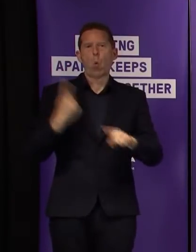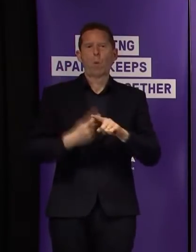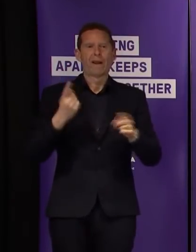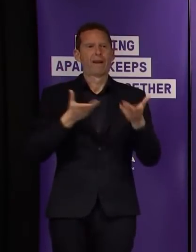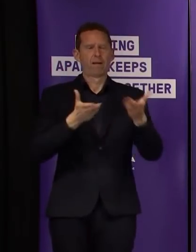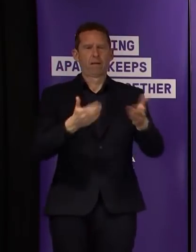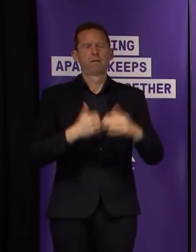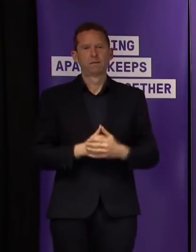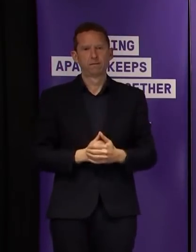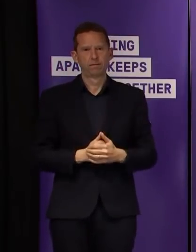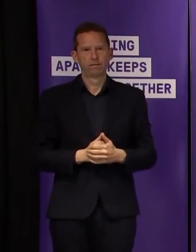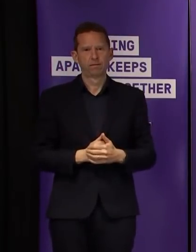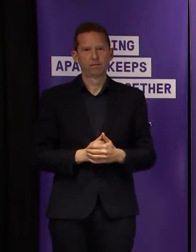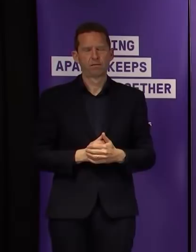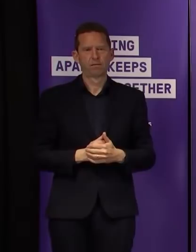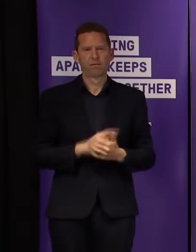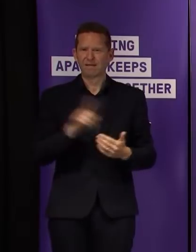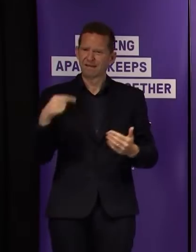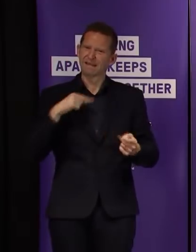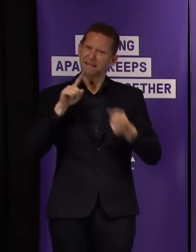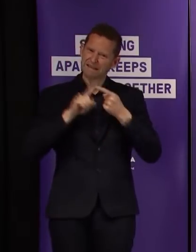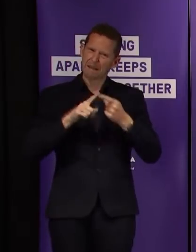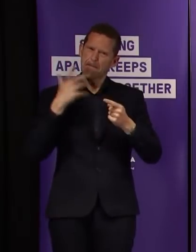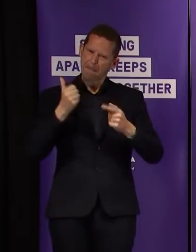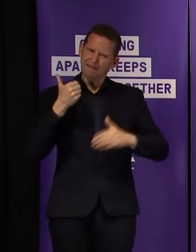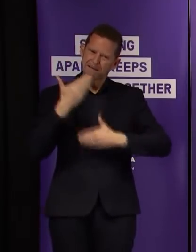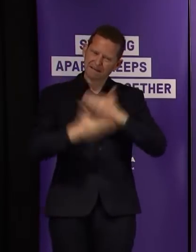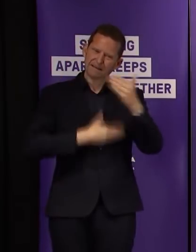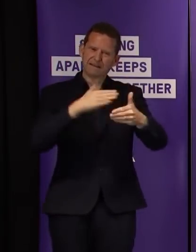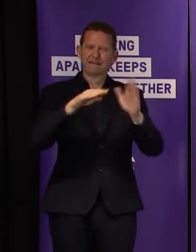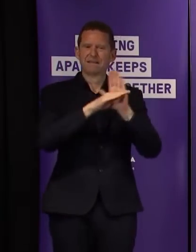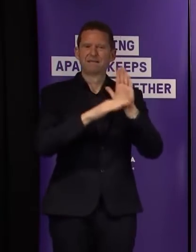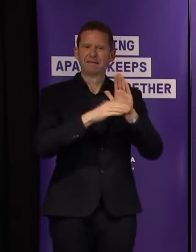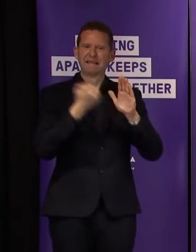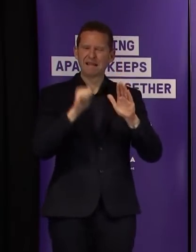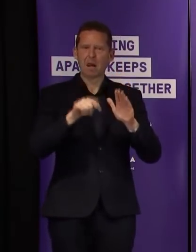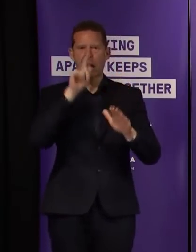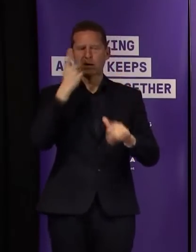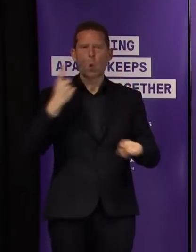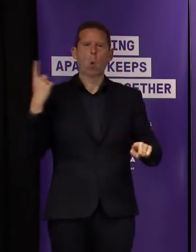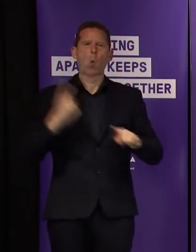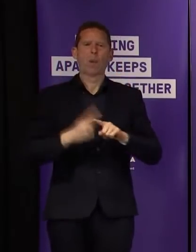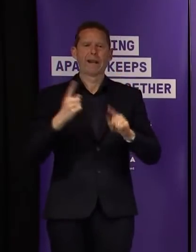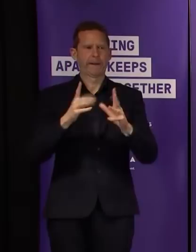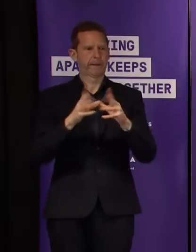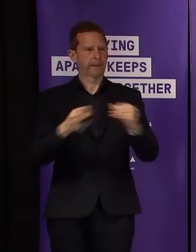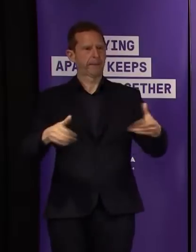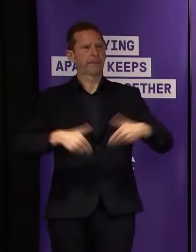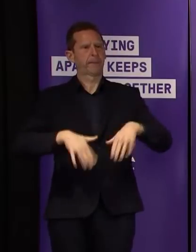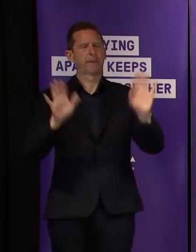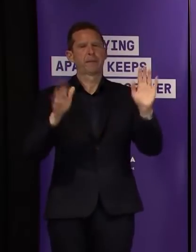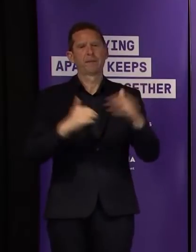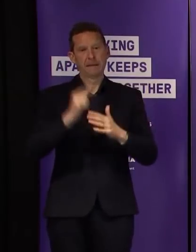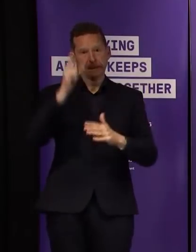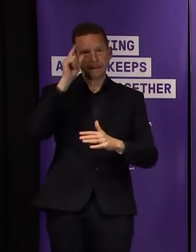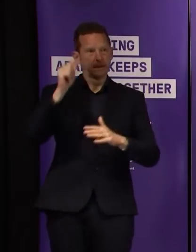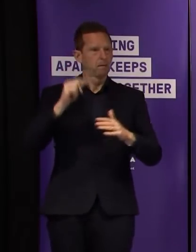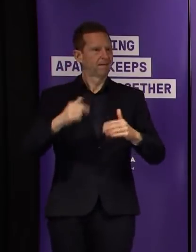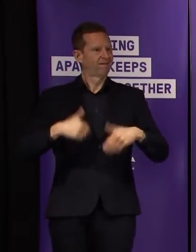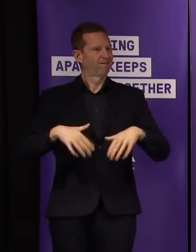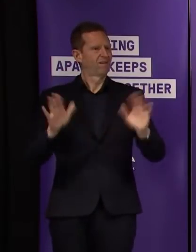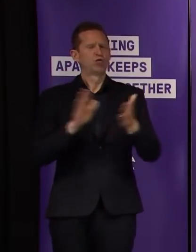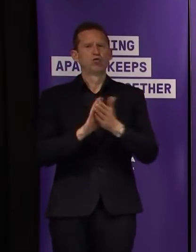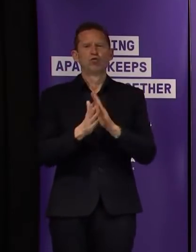We can't run out of these rules. We can't sprint out of it. We have to do it in